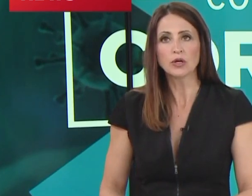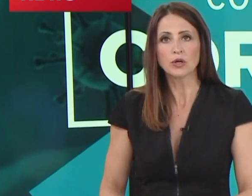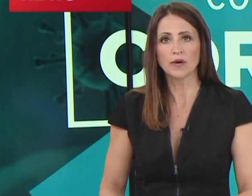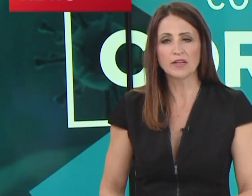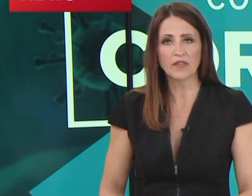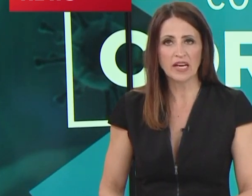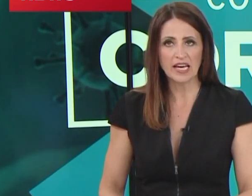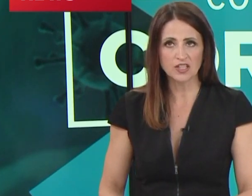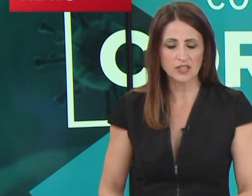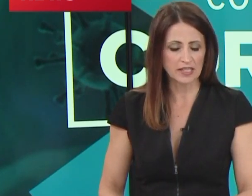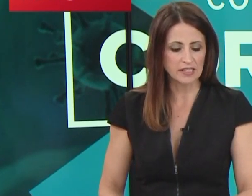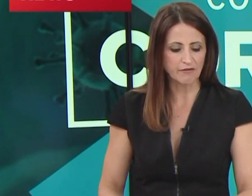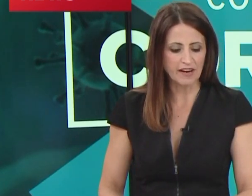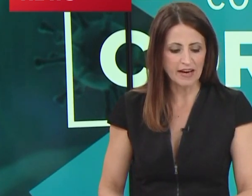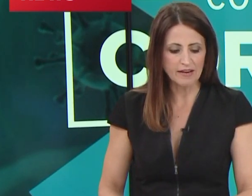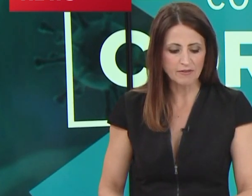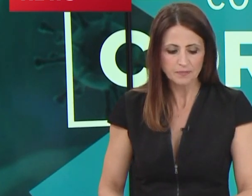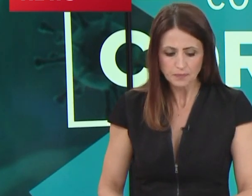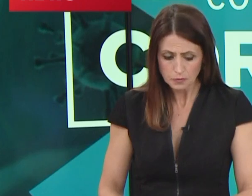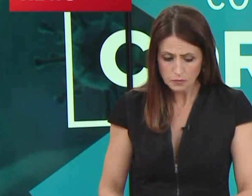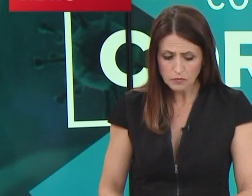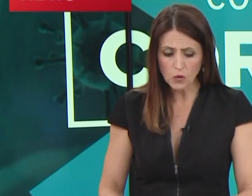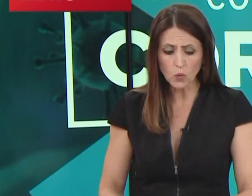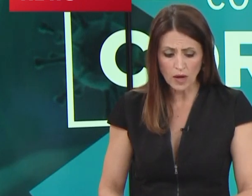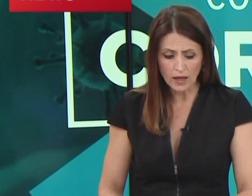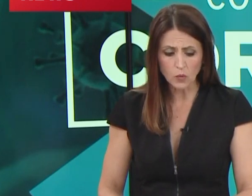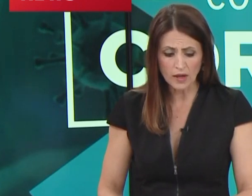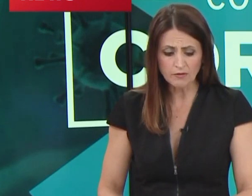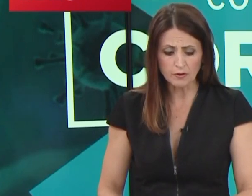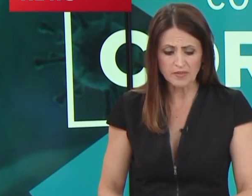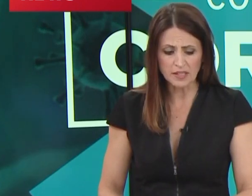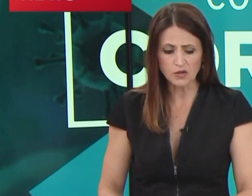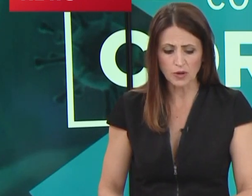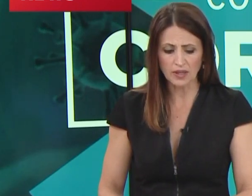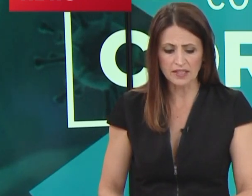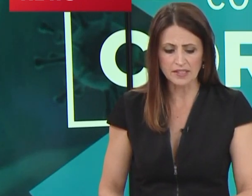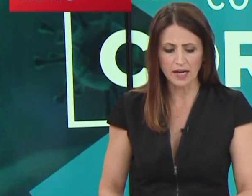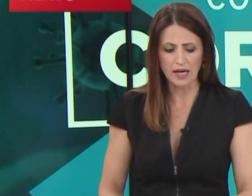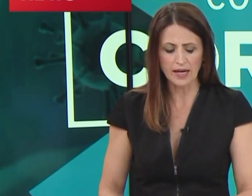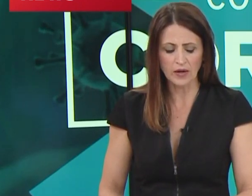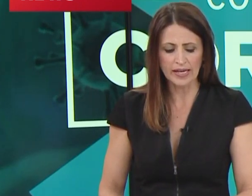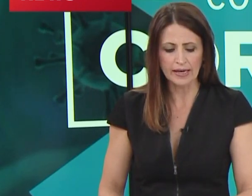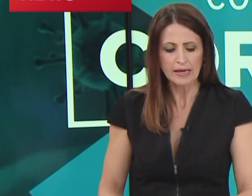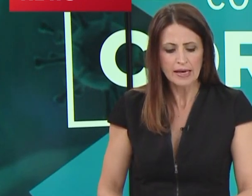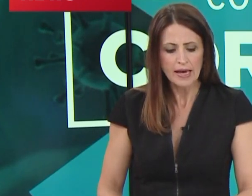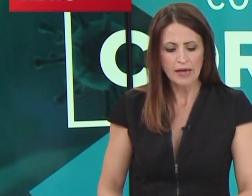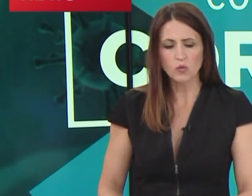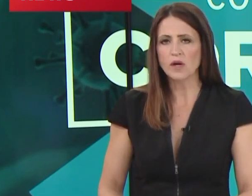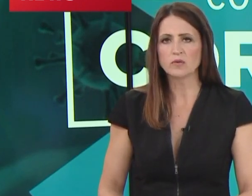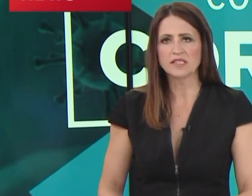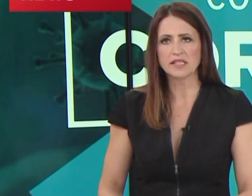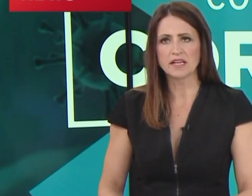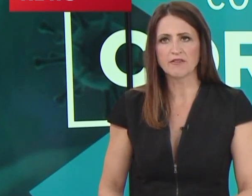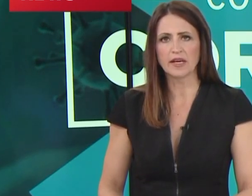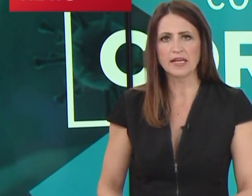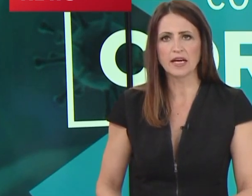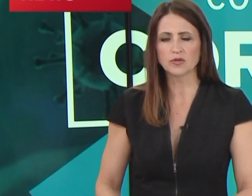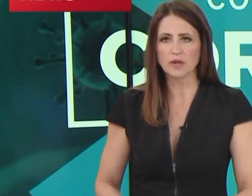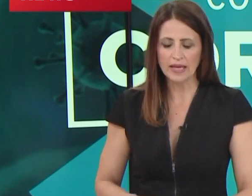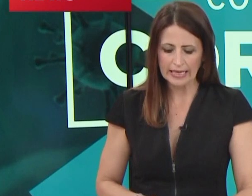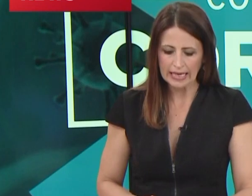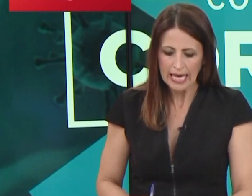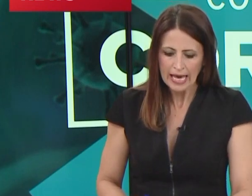were greater than age 65. One from central Arkansas area and one with